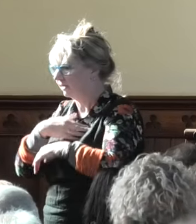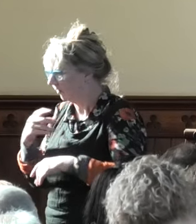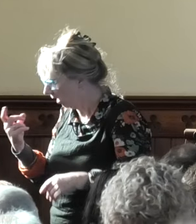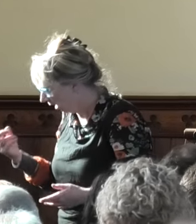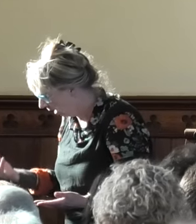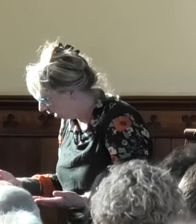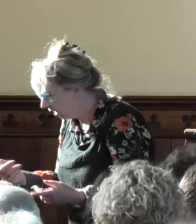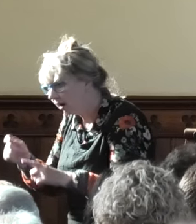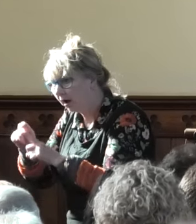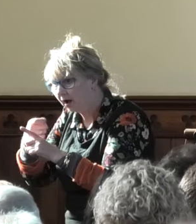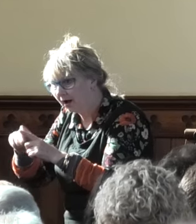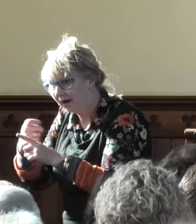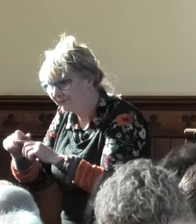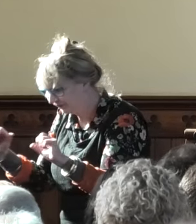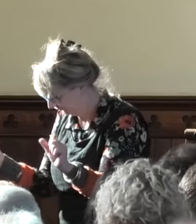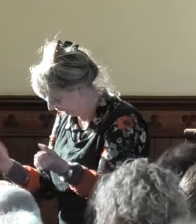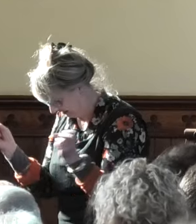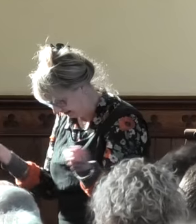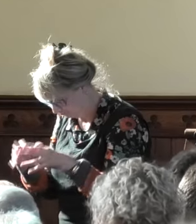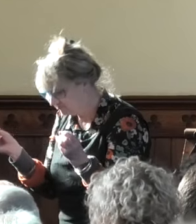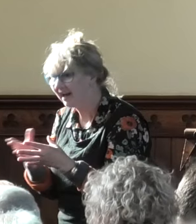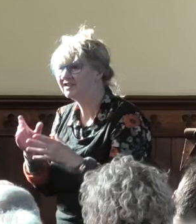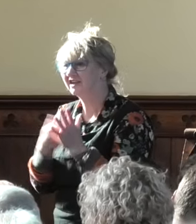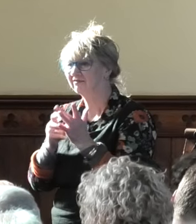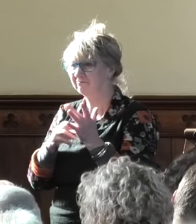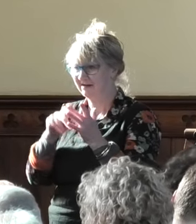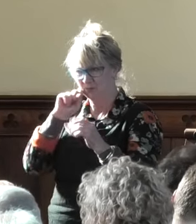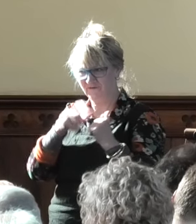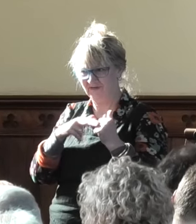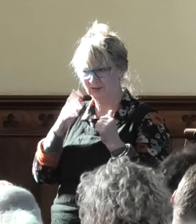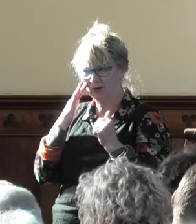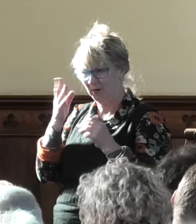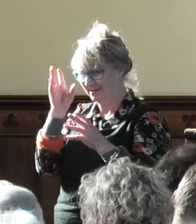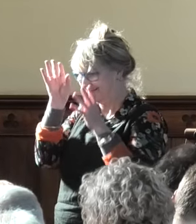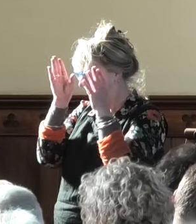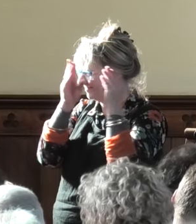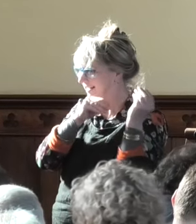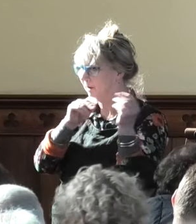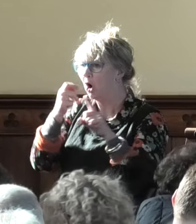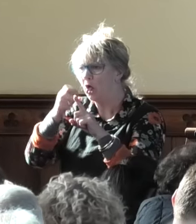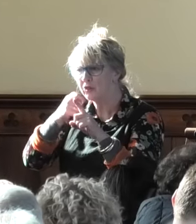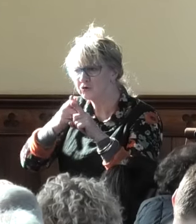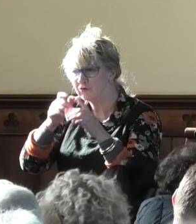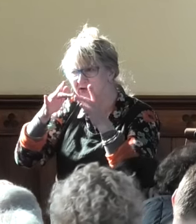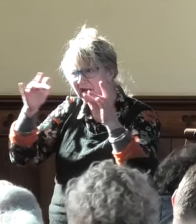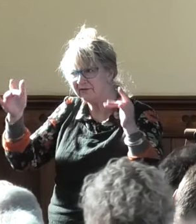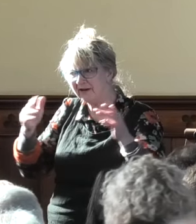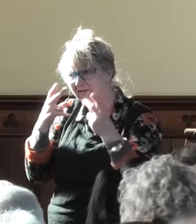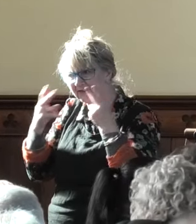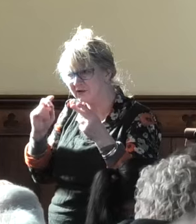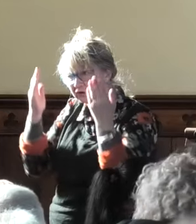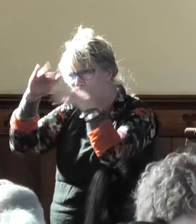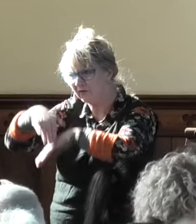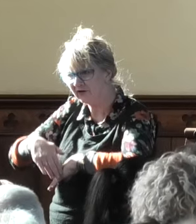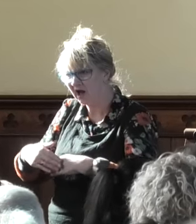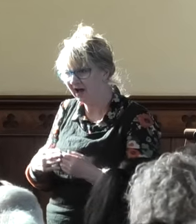my latest project had magically grown. She would say the crochet fairy had been to visit. Today I